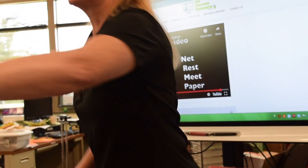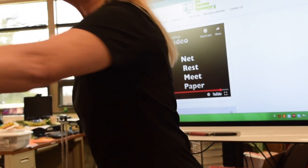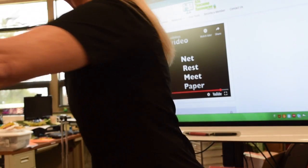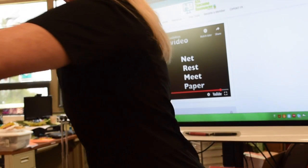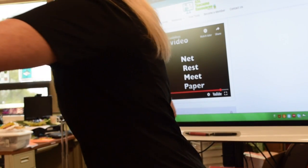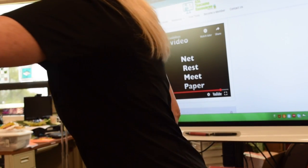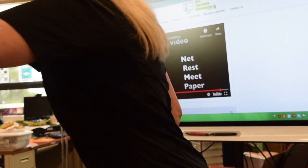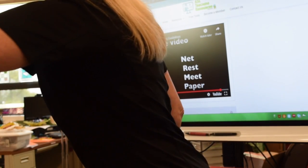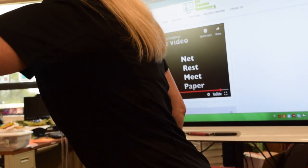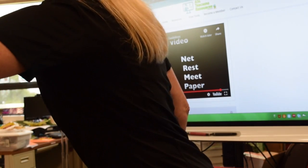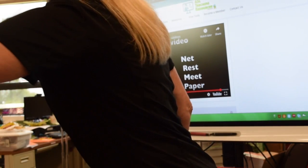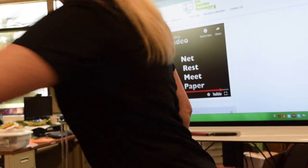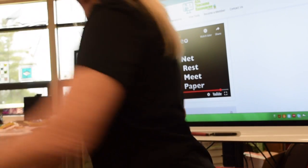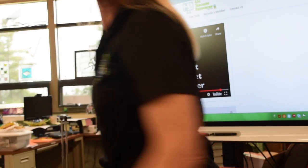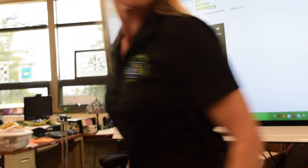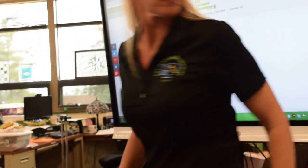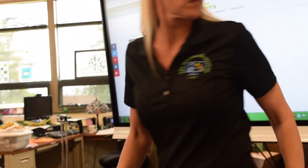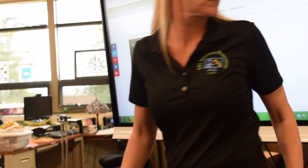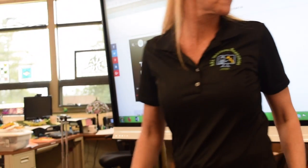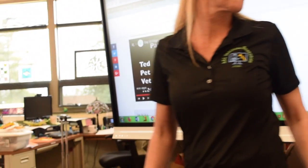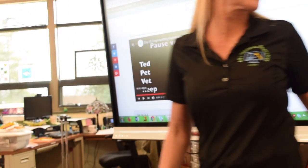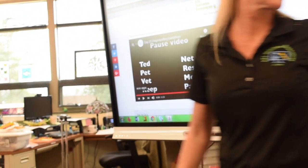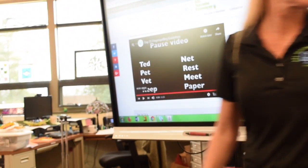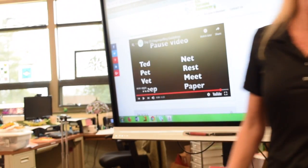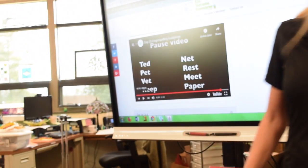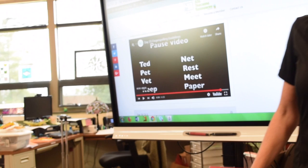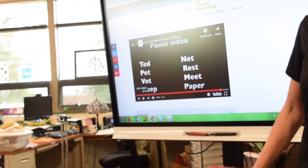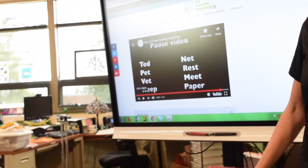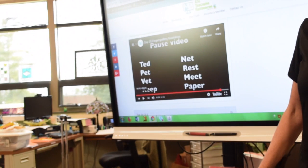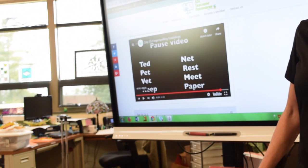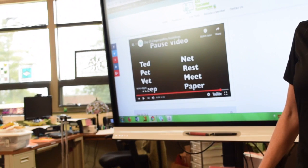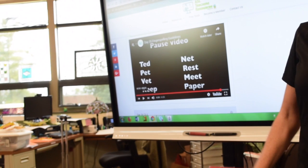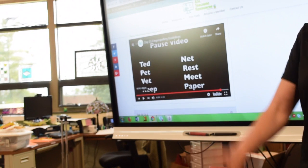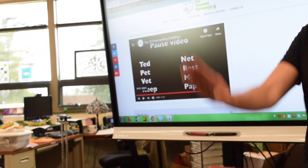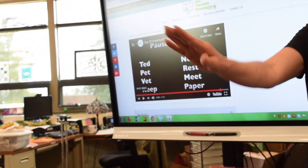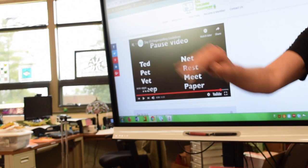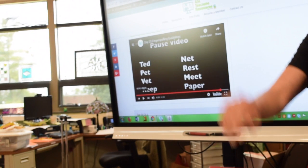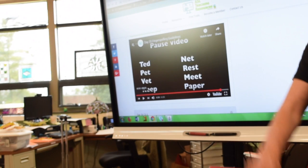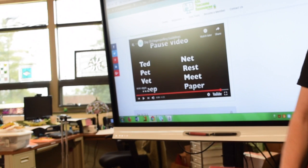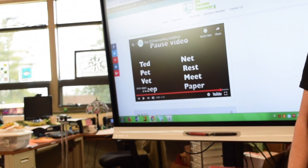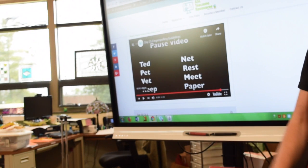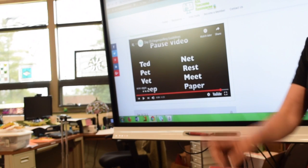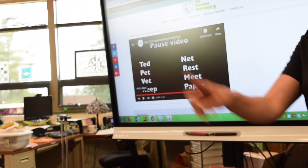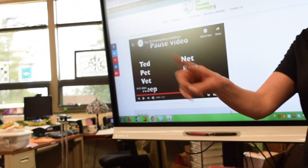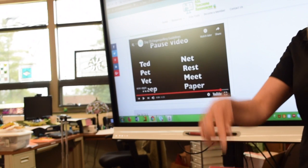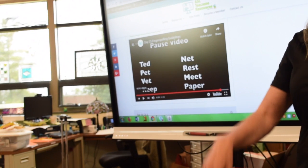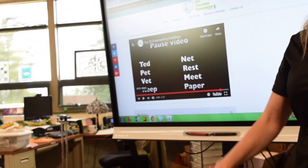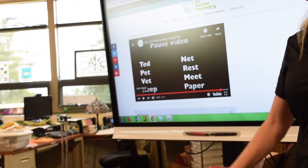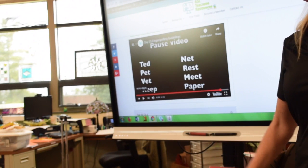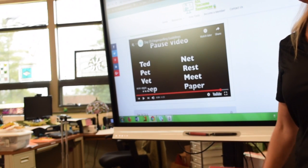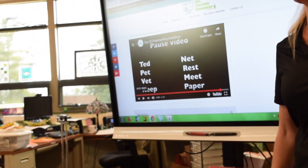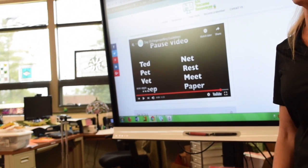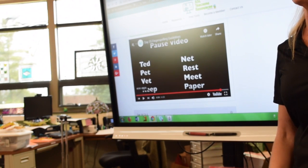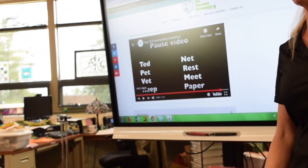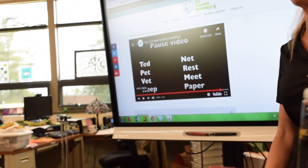Read this first sentence out loud. The American finger Oh, no, no, no. Read it like you read finger spelling.